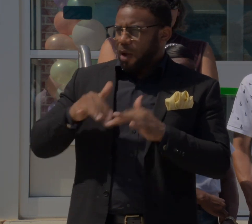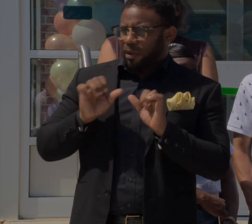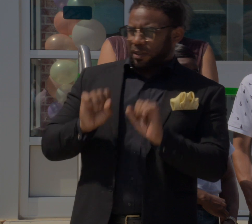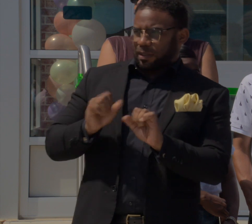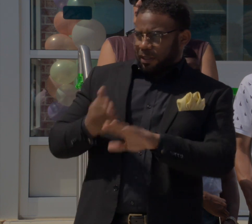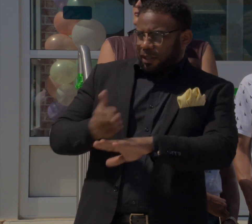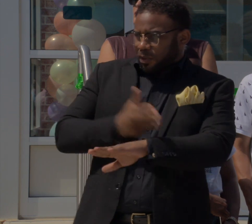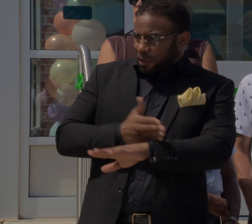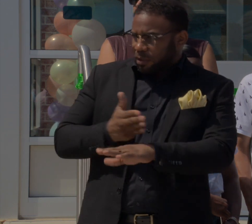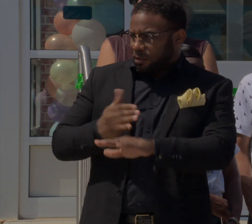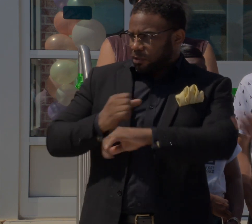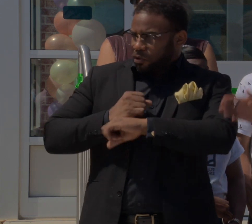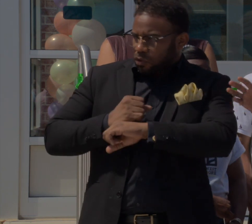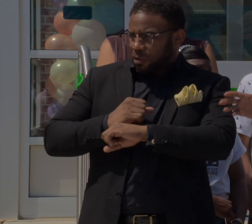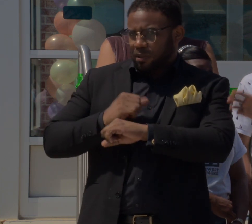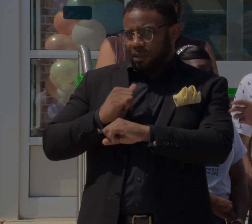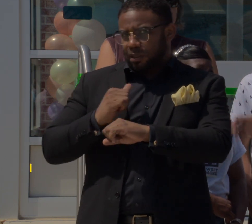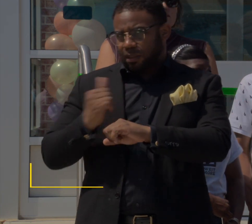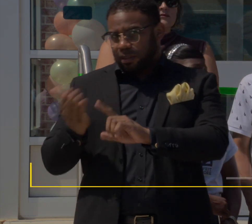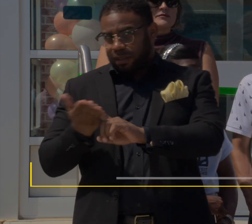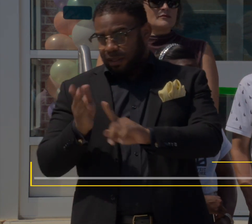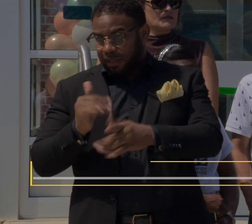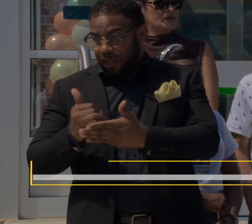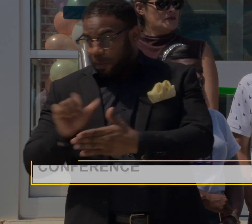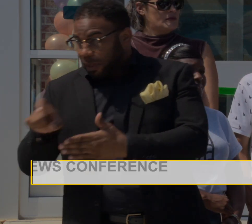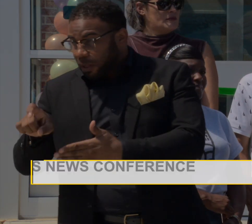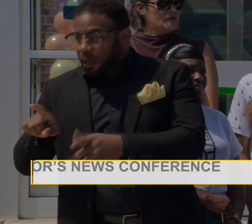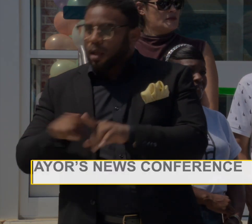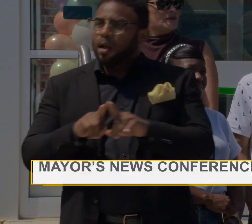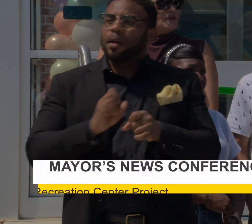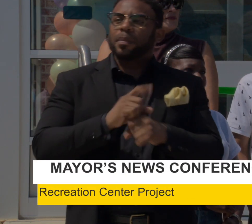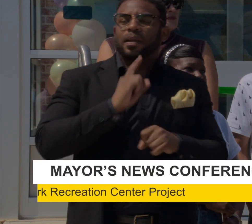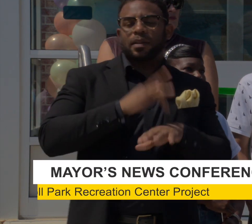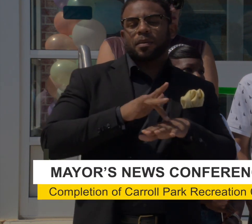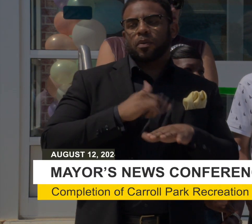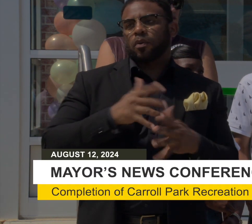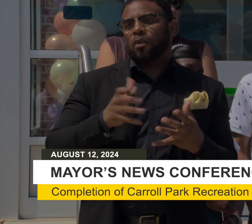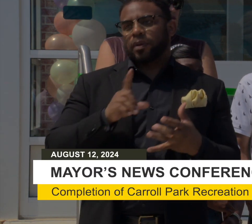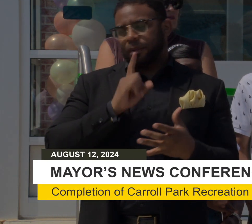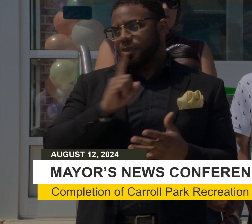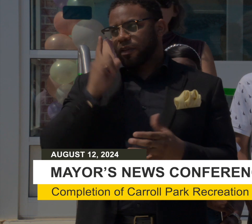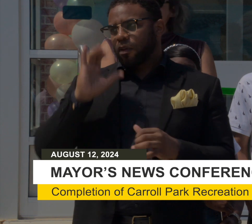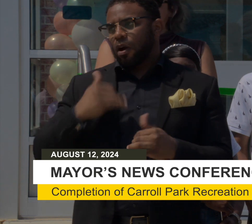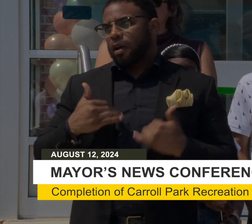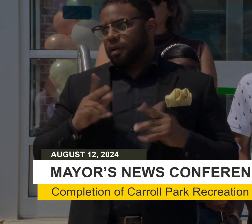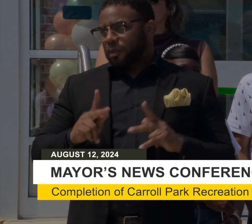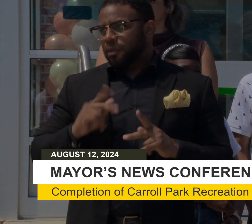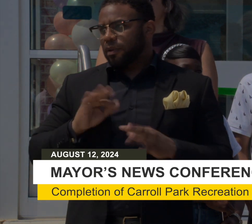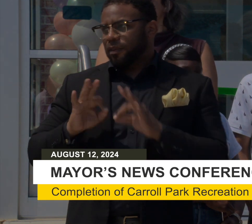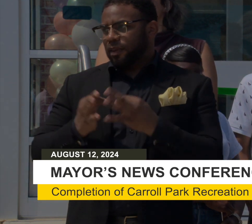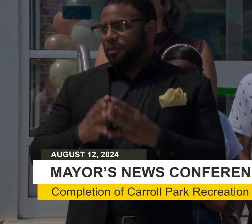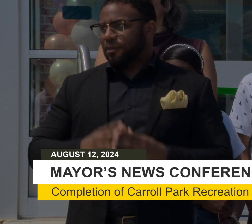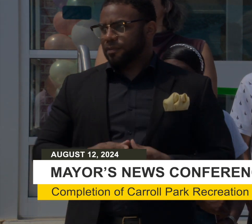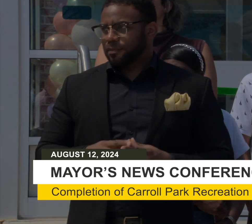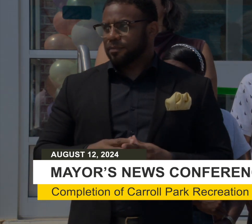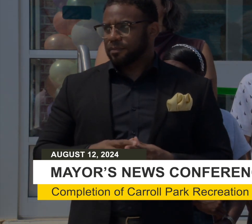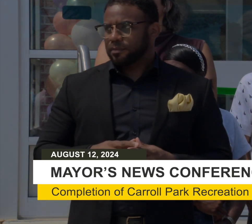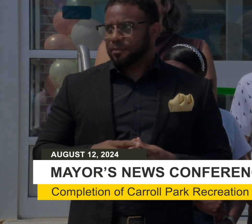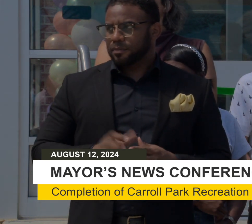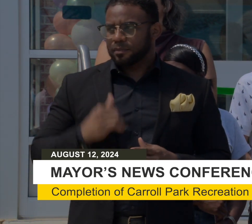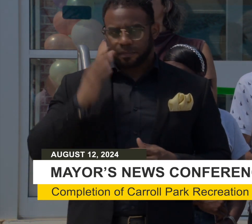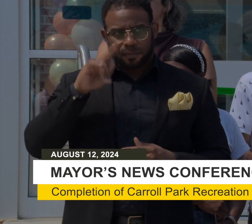can increase and get folks the help that they need, but also make the space what we want it to be for our young people and our families. So thank